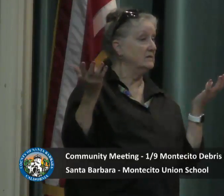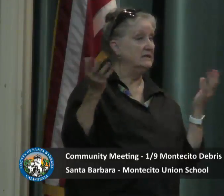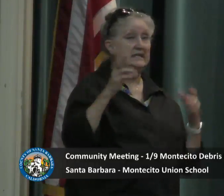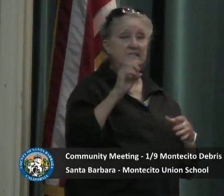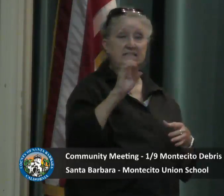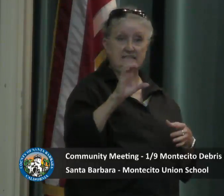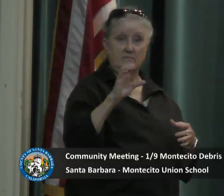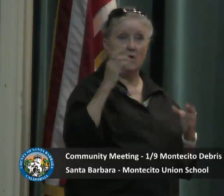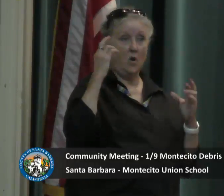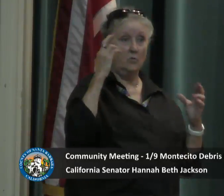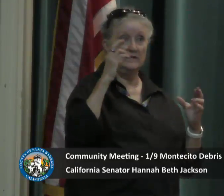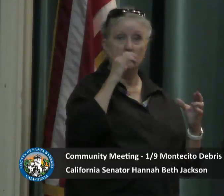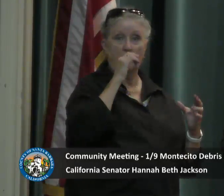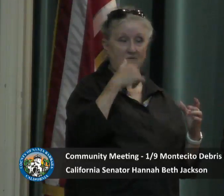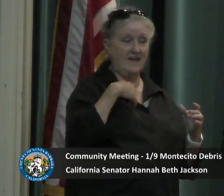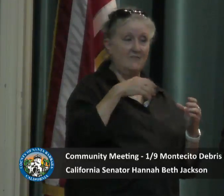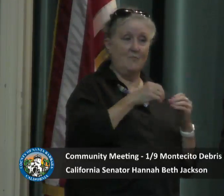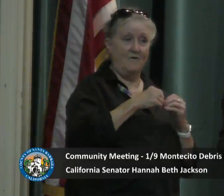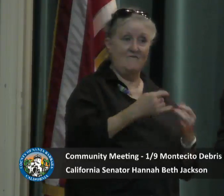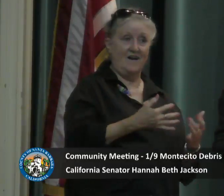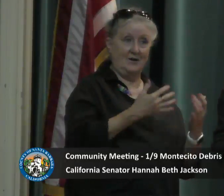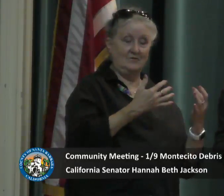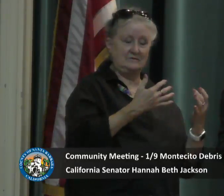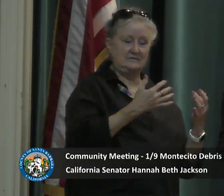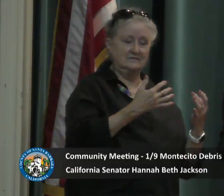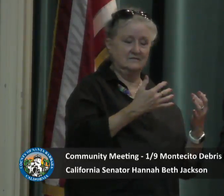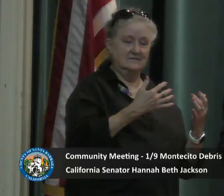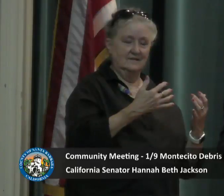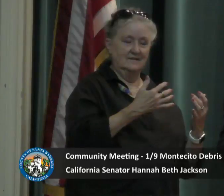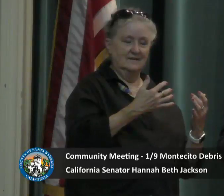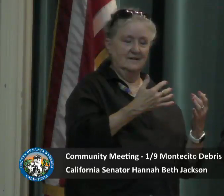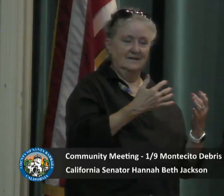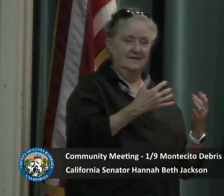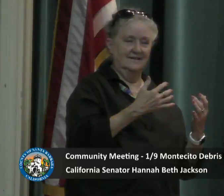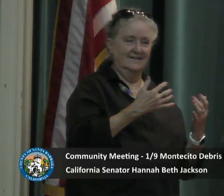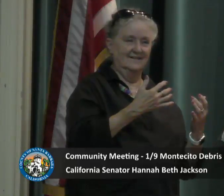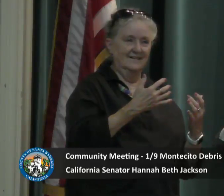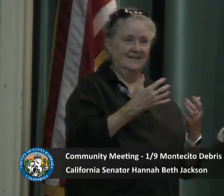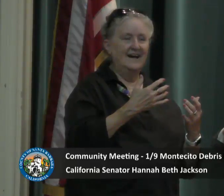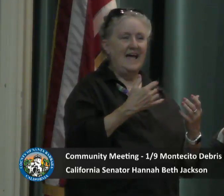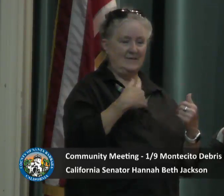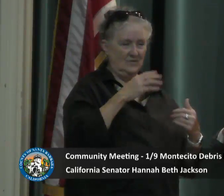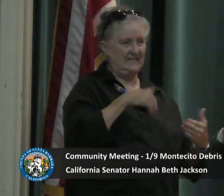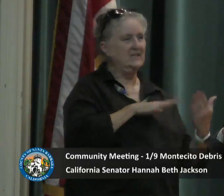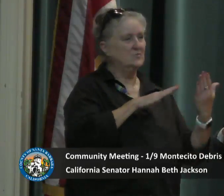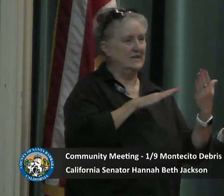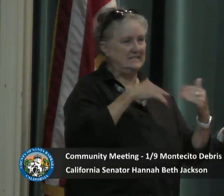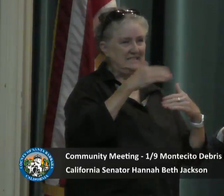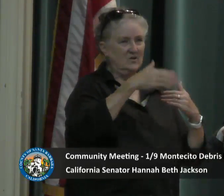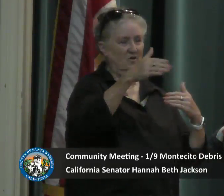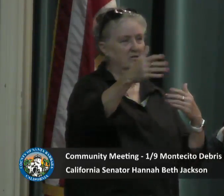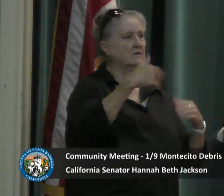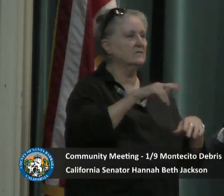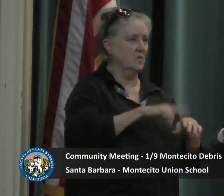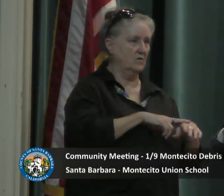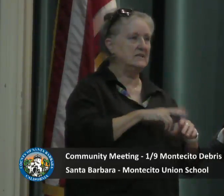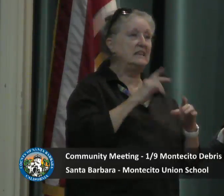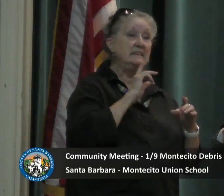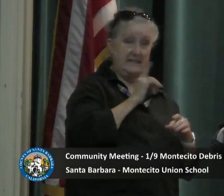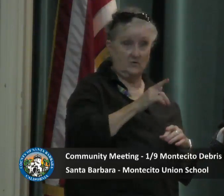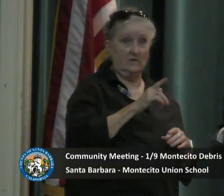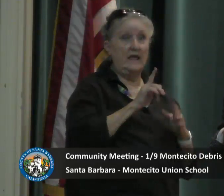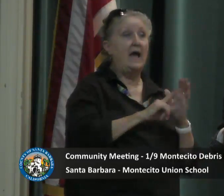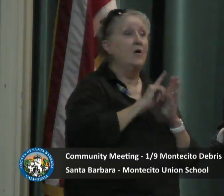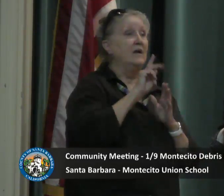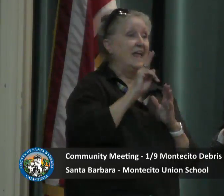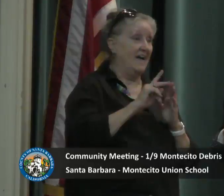December. Hopefully we won't have any more fires to contend with and we can address this issue going forward. And of course, literally an hour and